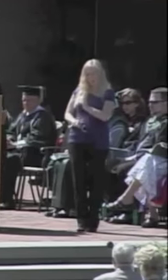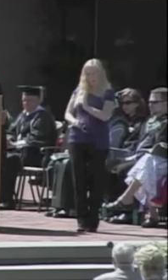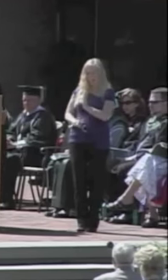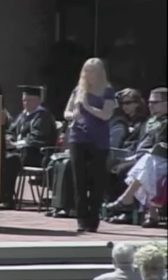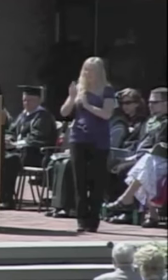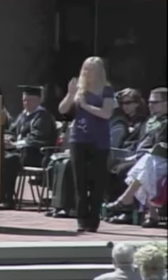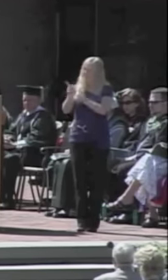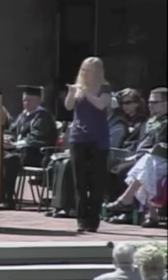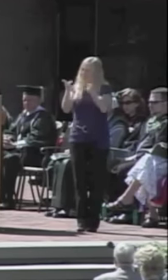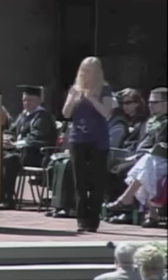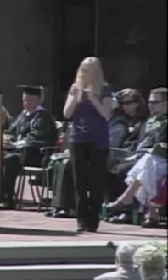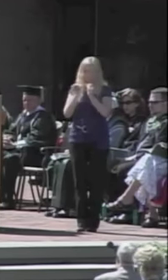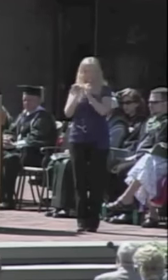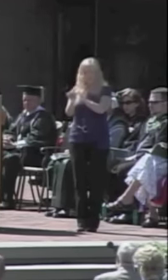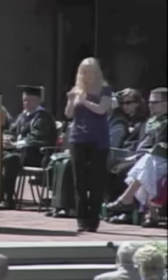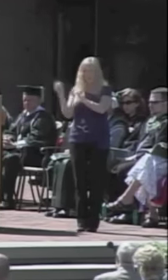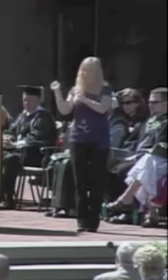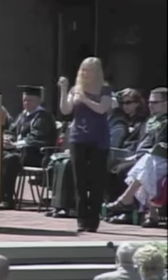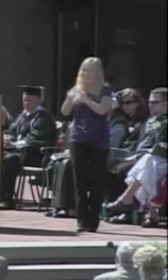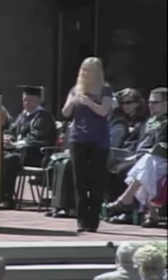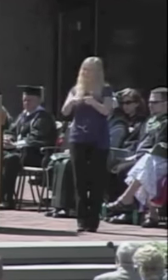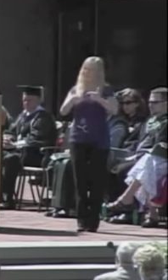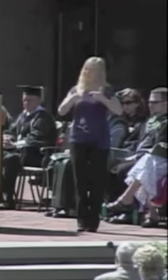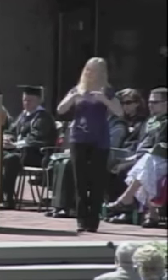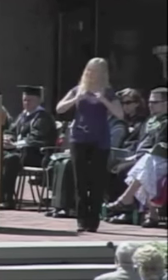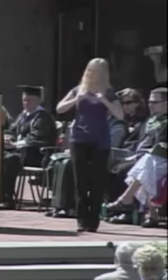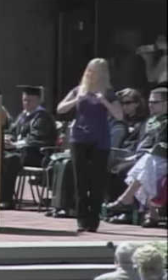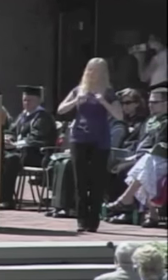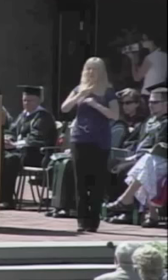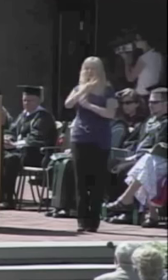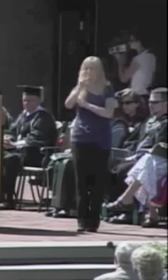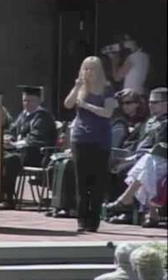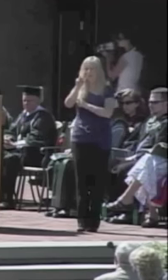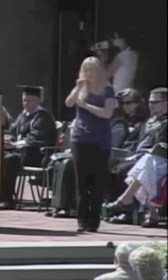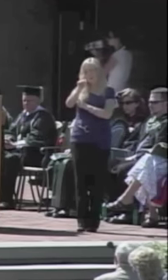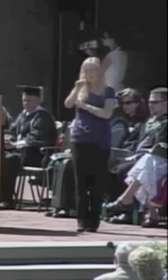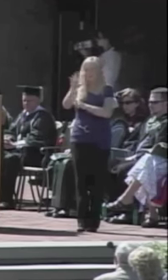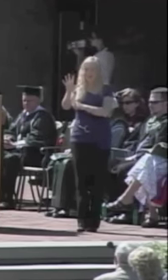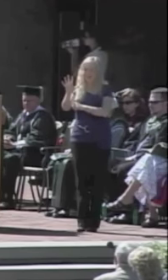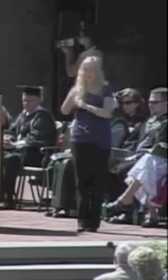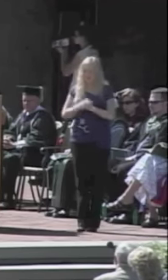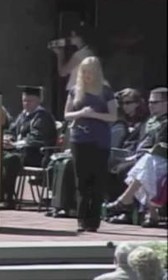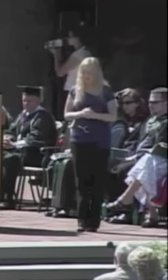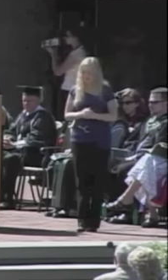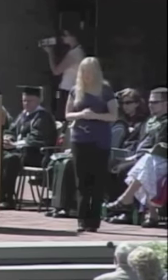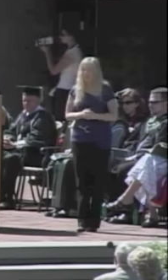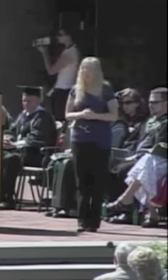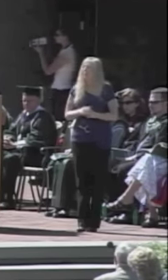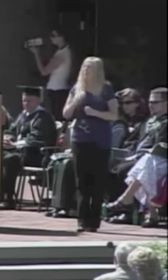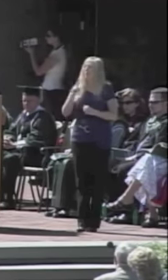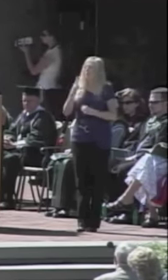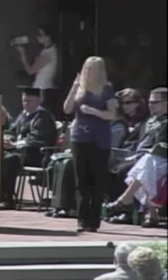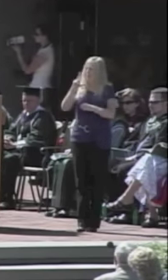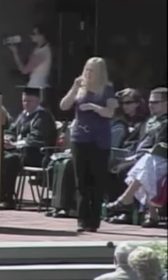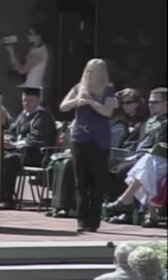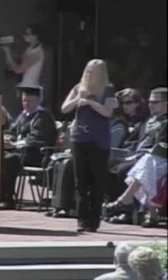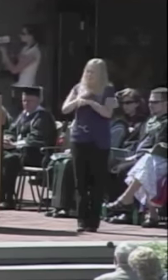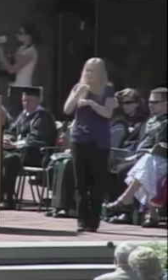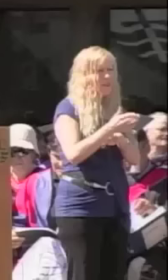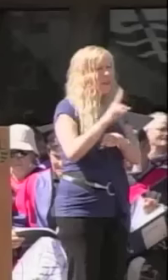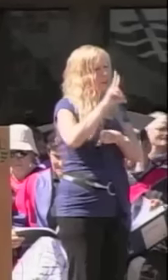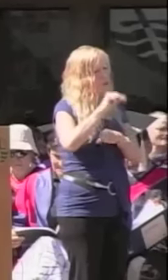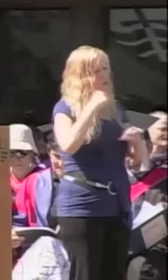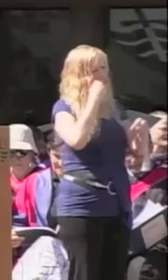great distinction until his retirement in 2005. During his three-decade career with the Vanier